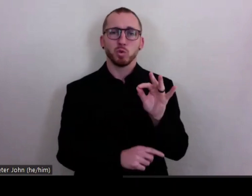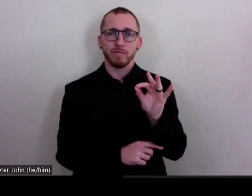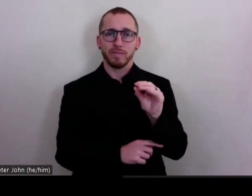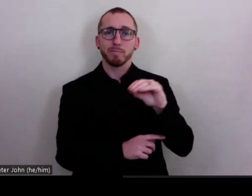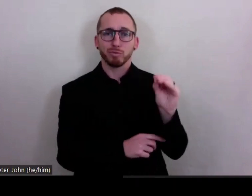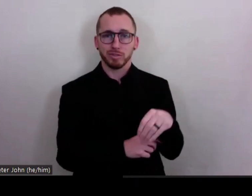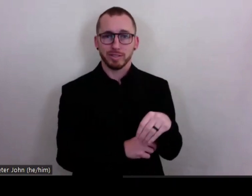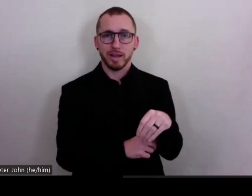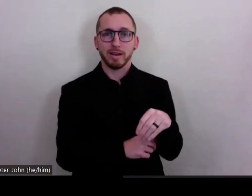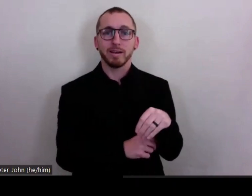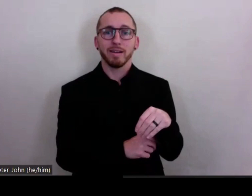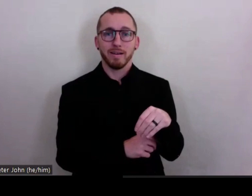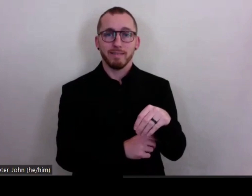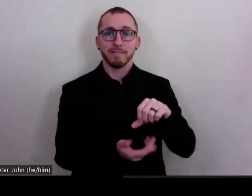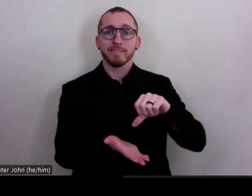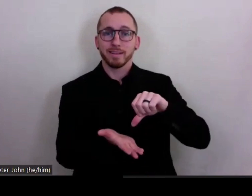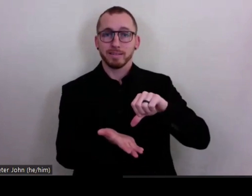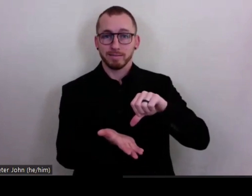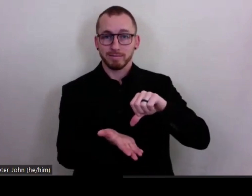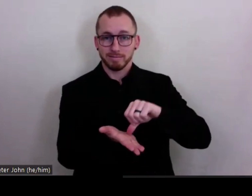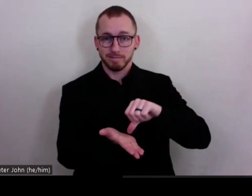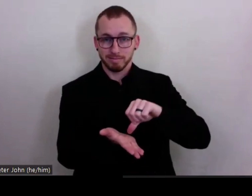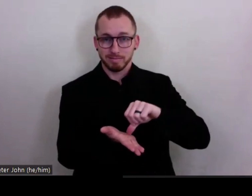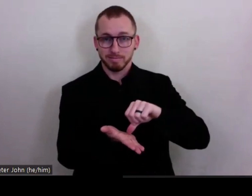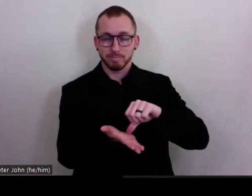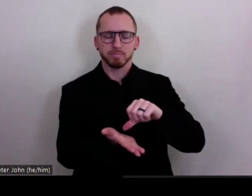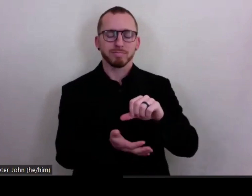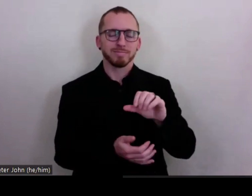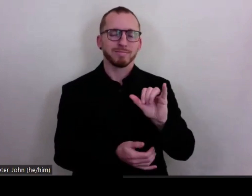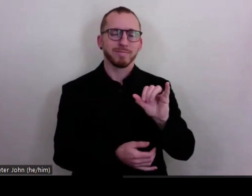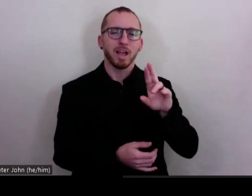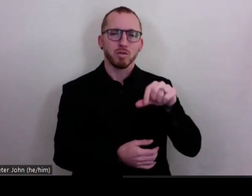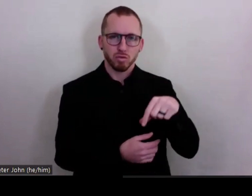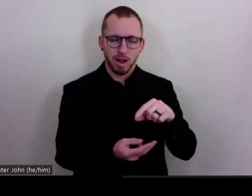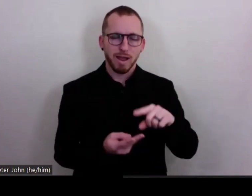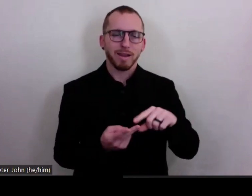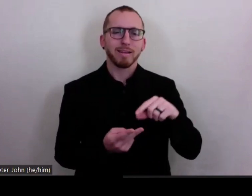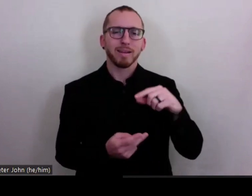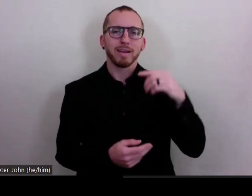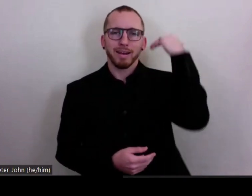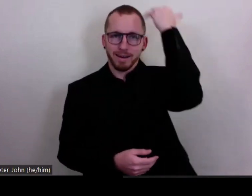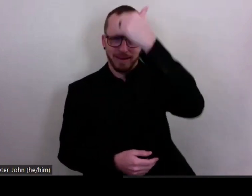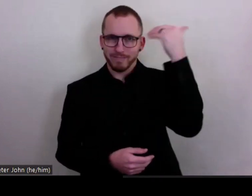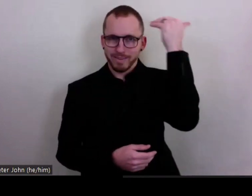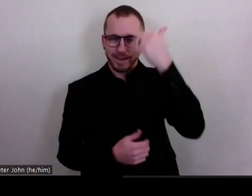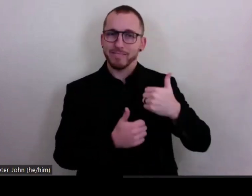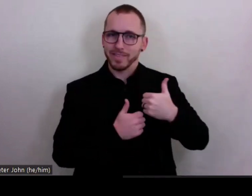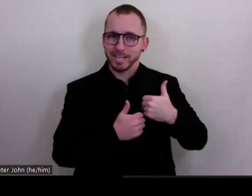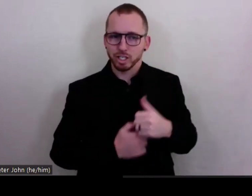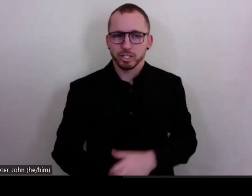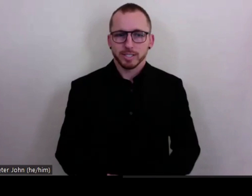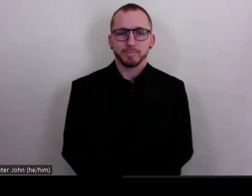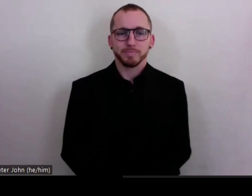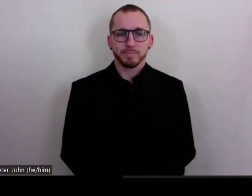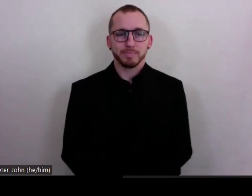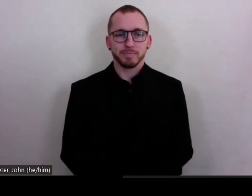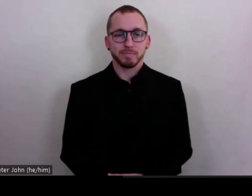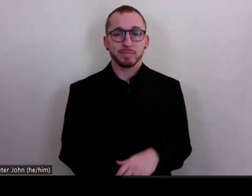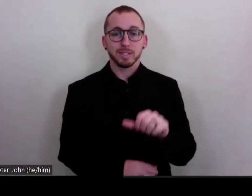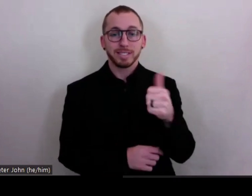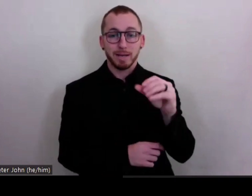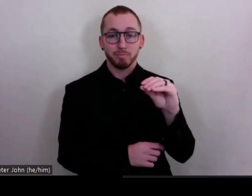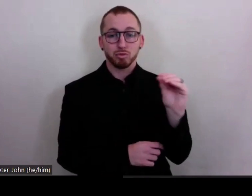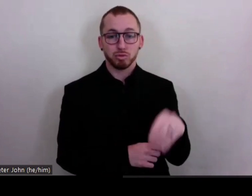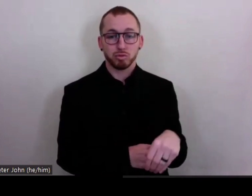veterans, 21% of Gulf War veterans, 10% of Vietnam veterans, and 3%